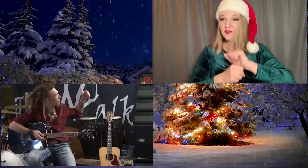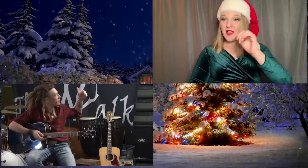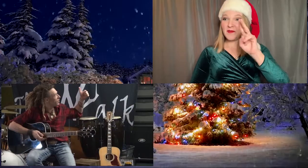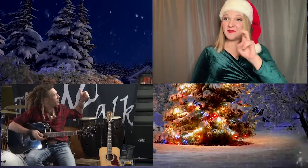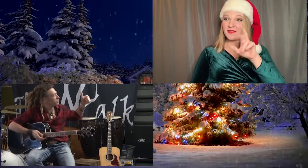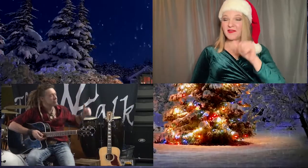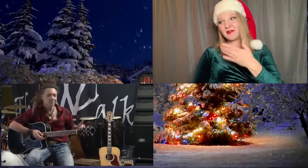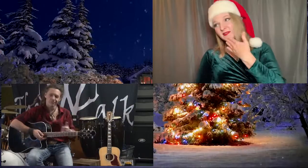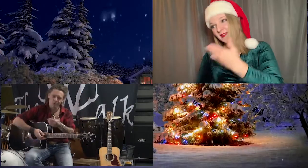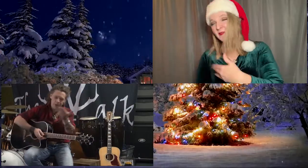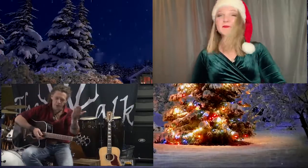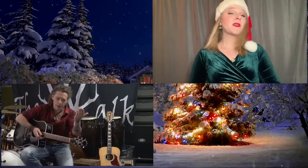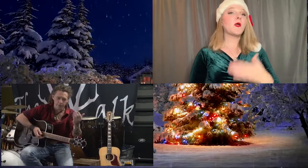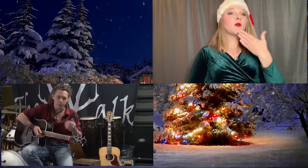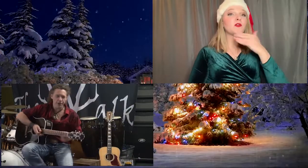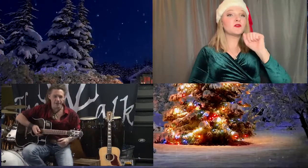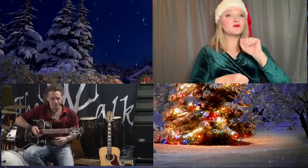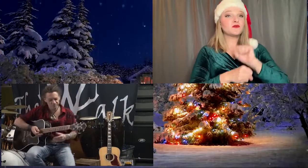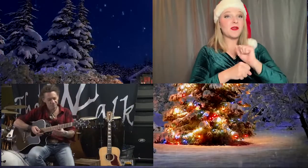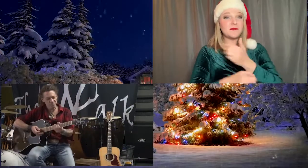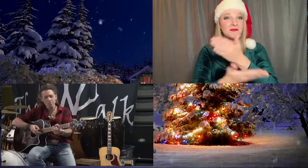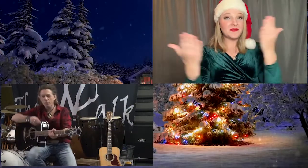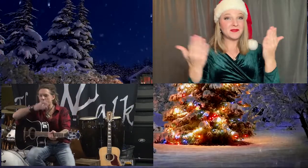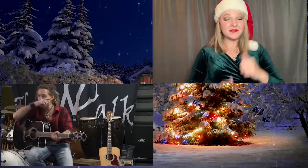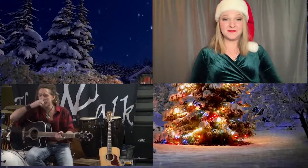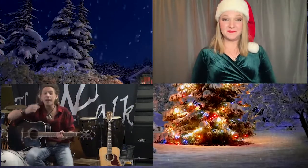Great job, Vera. Great job, everybody.